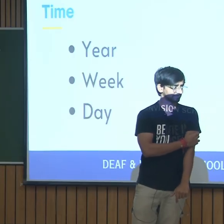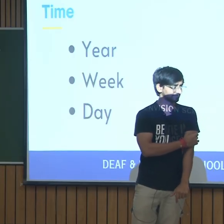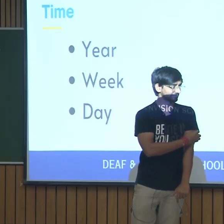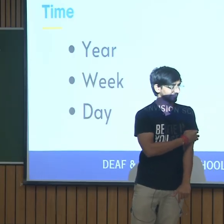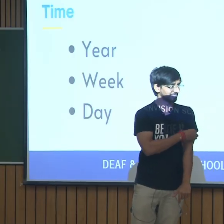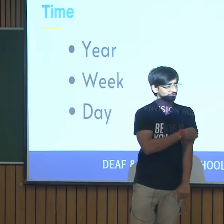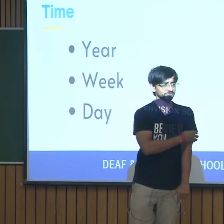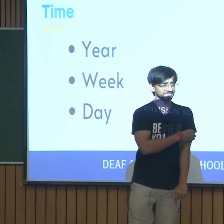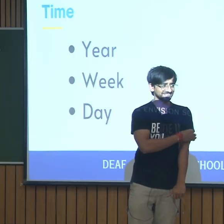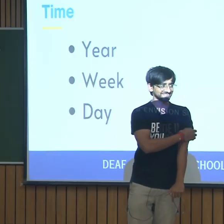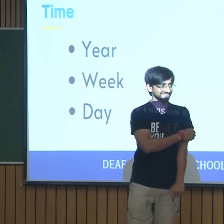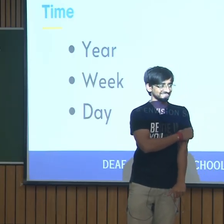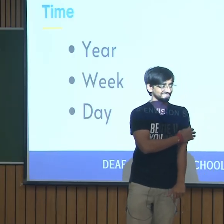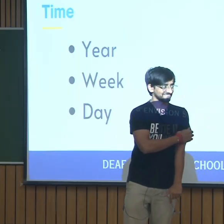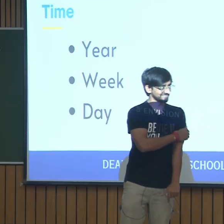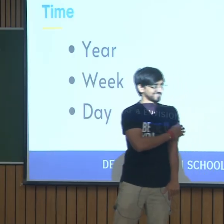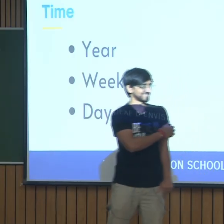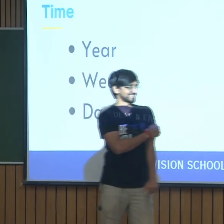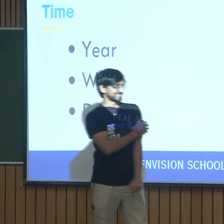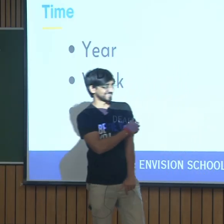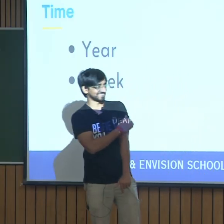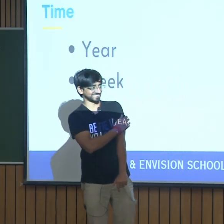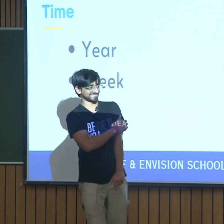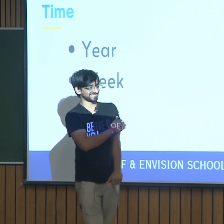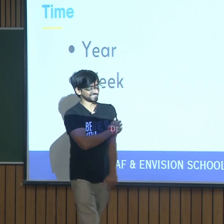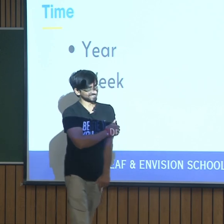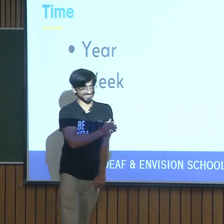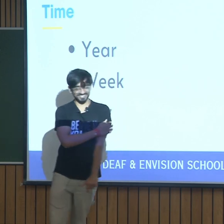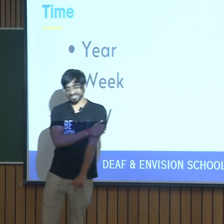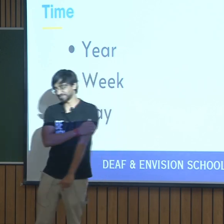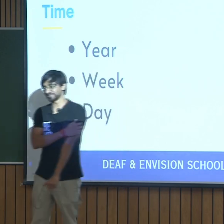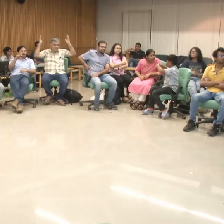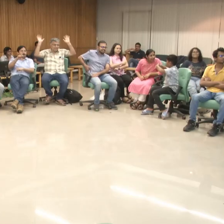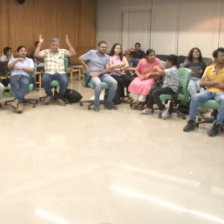Done for today. Thank you, everyone.